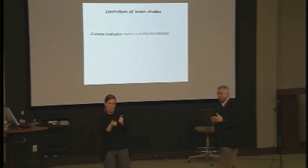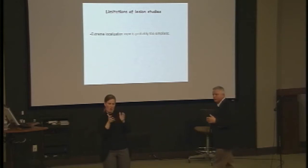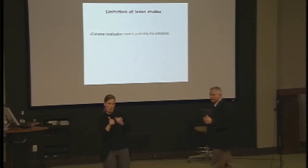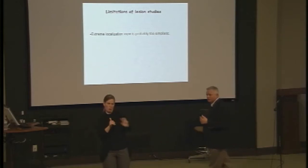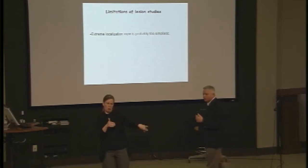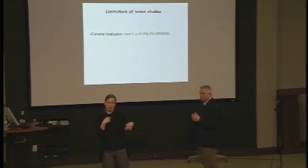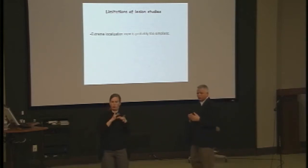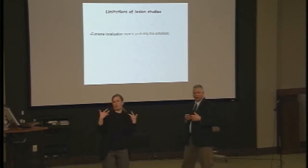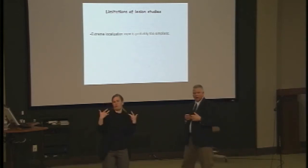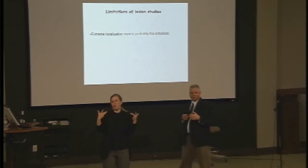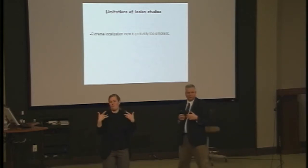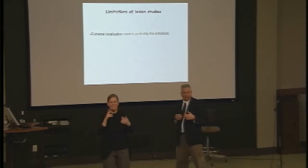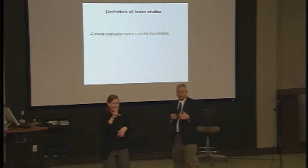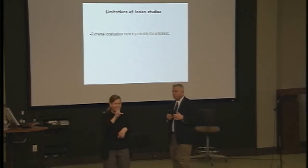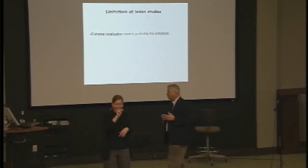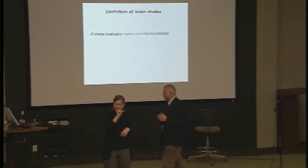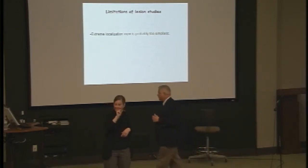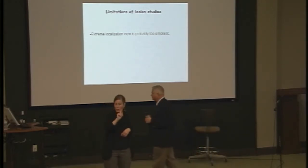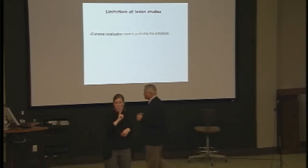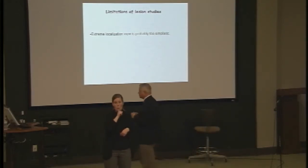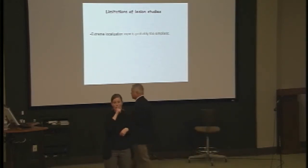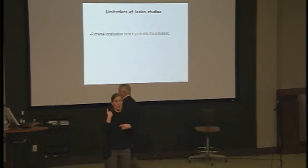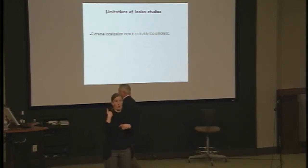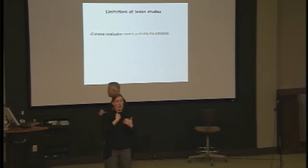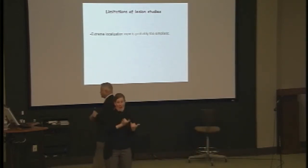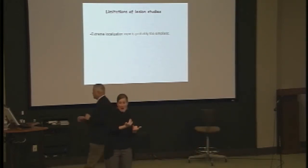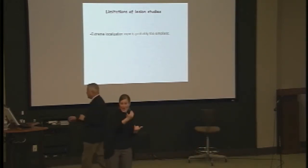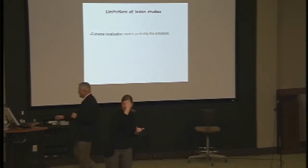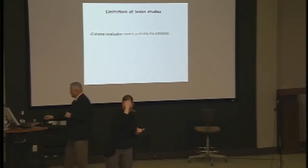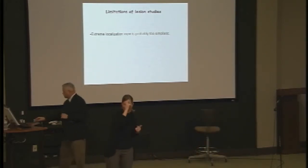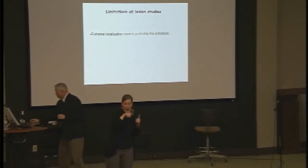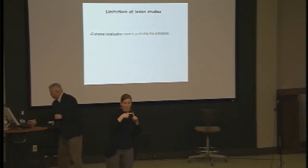most neurocomputational modeling.